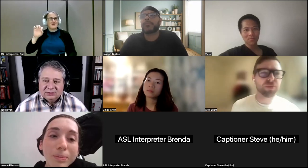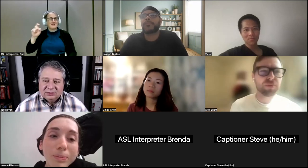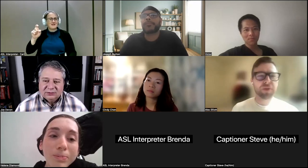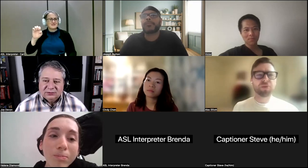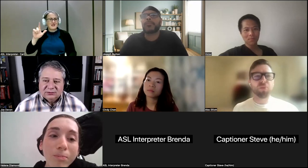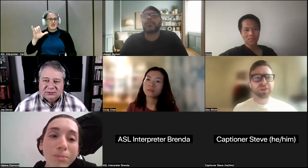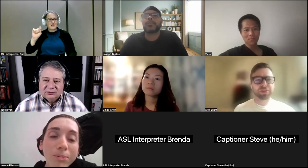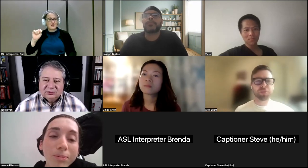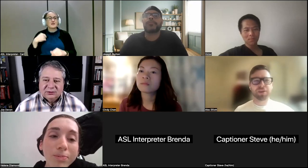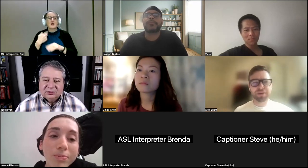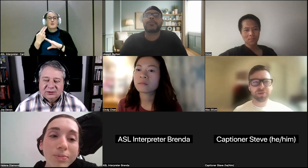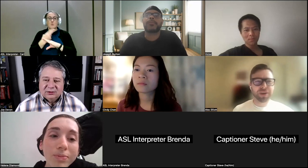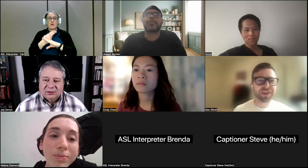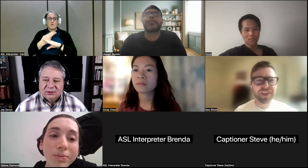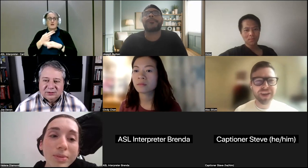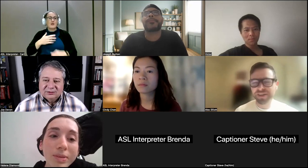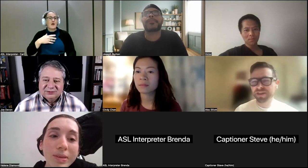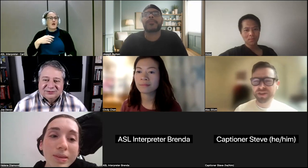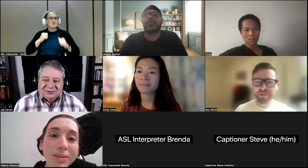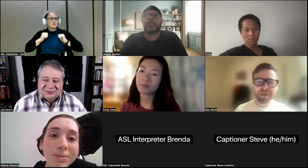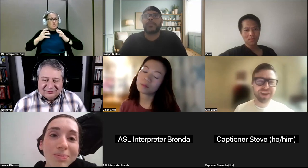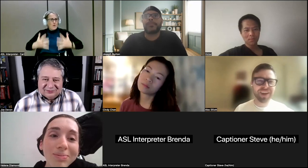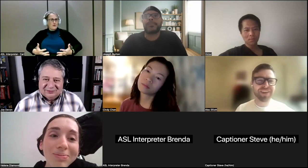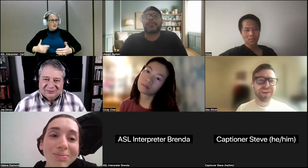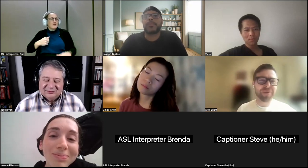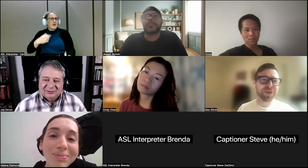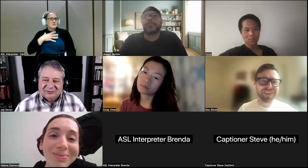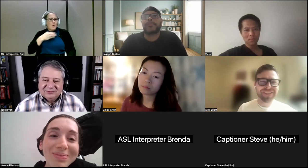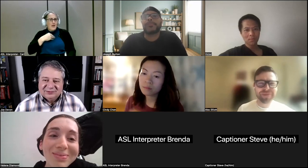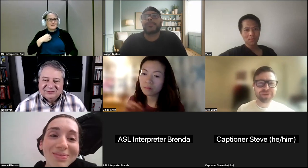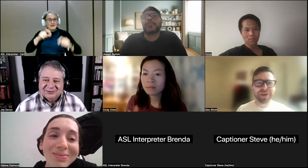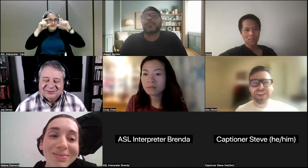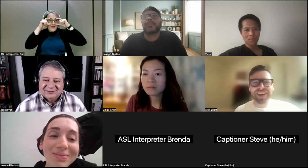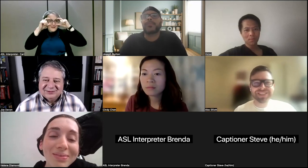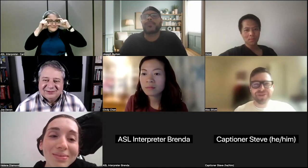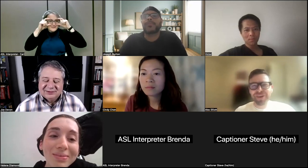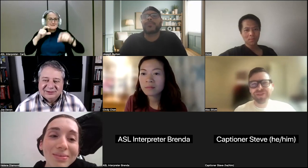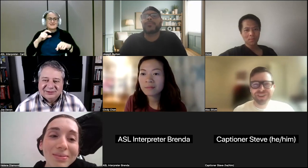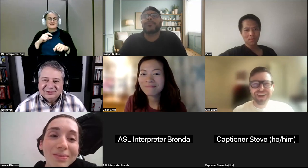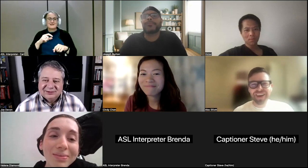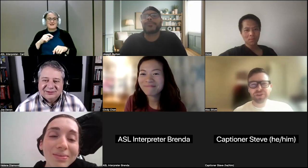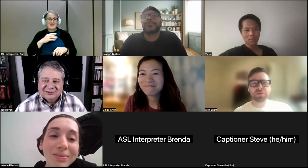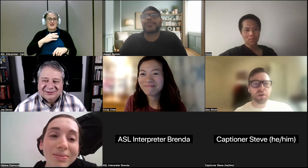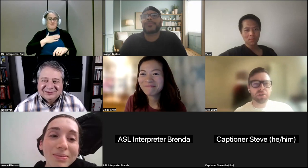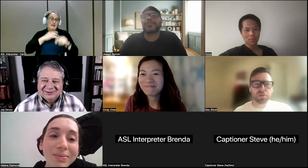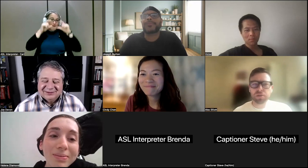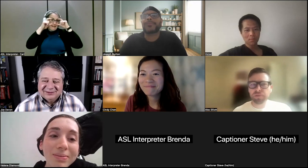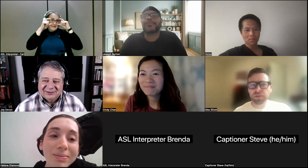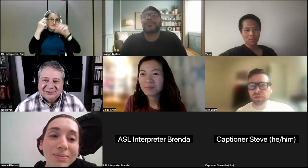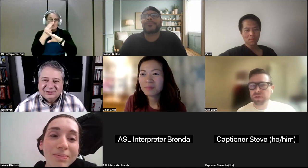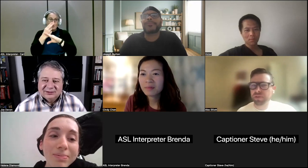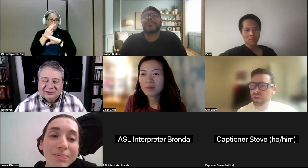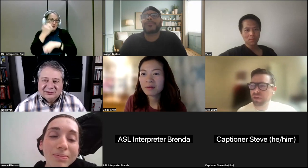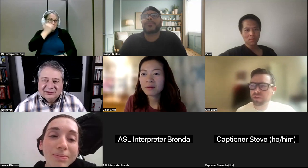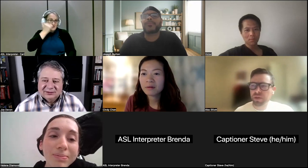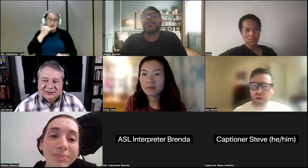wearing a white sweater, glasses, and I mean, my glasses I wear every day. I use all sorts